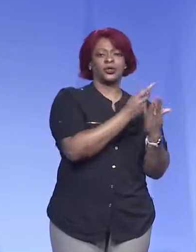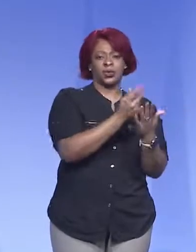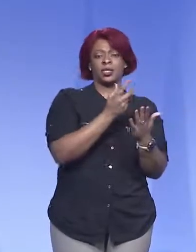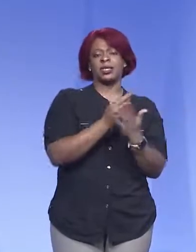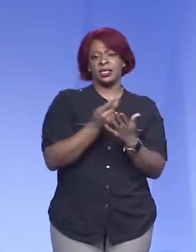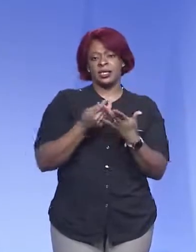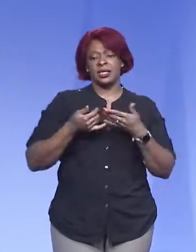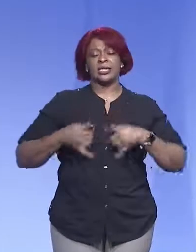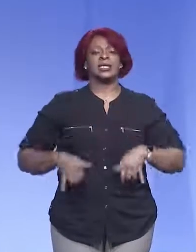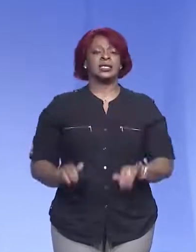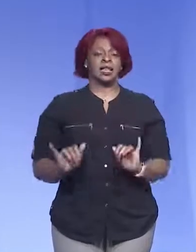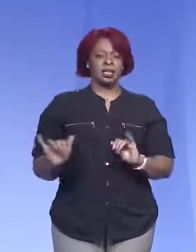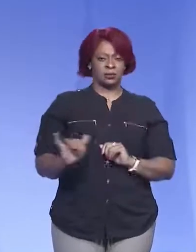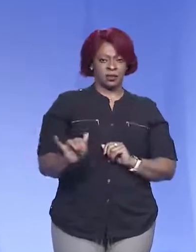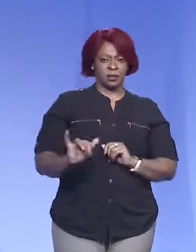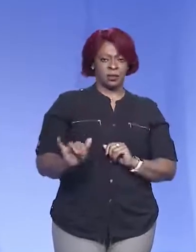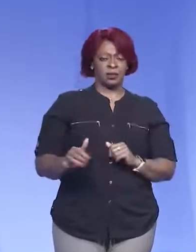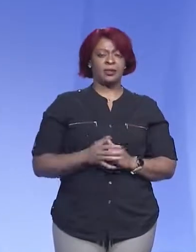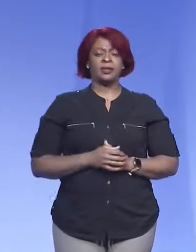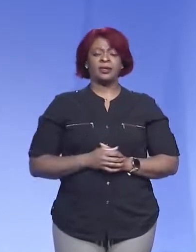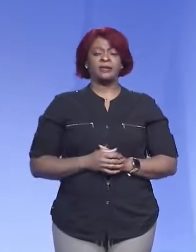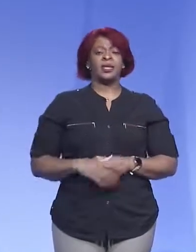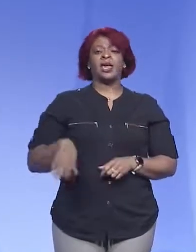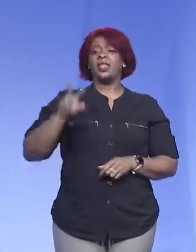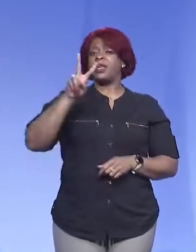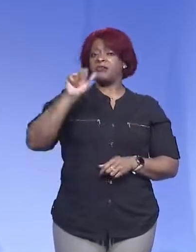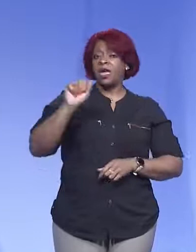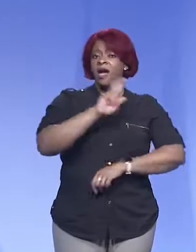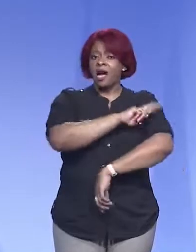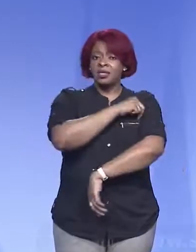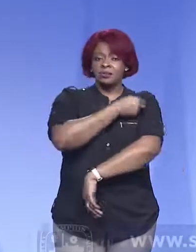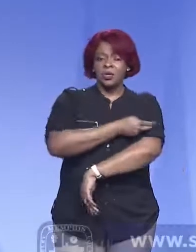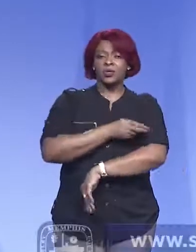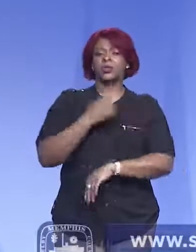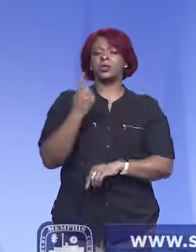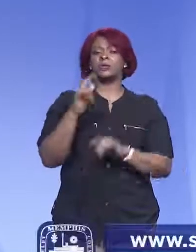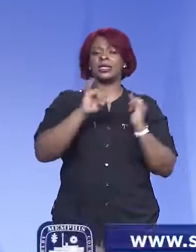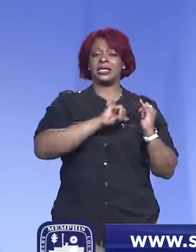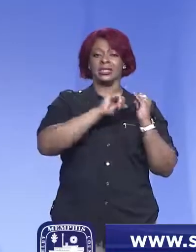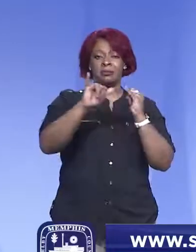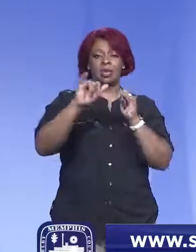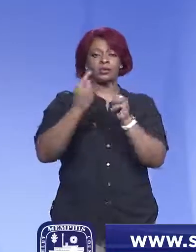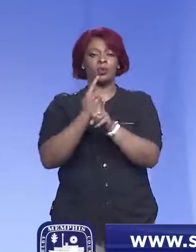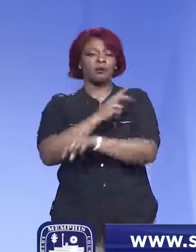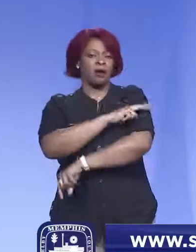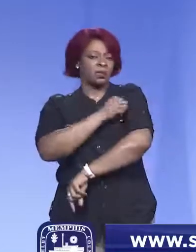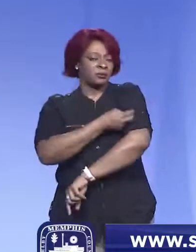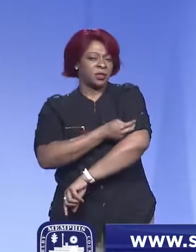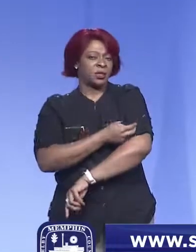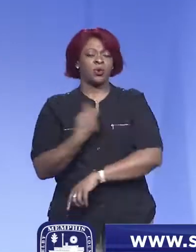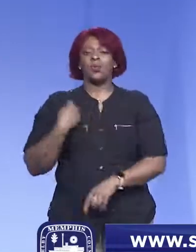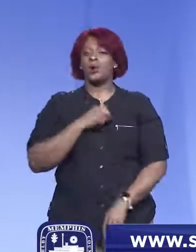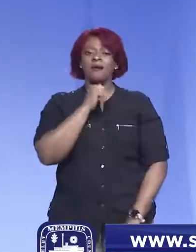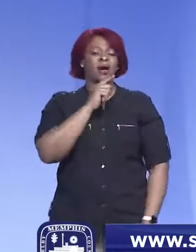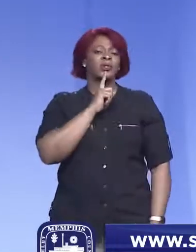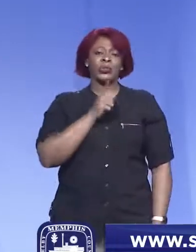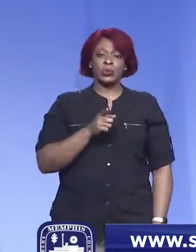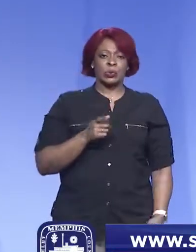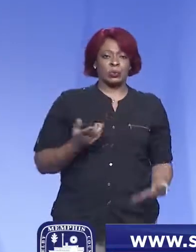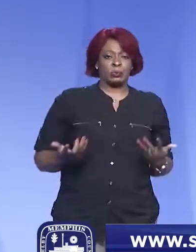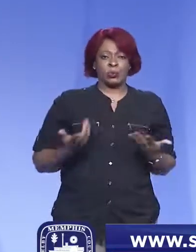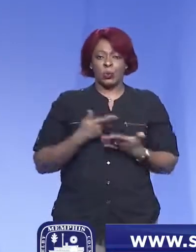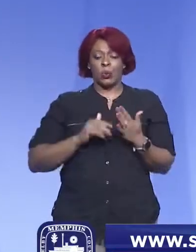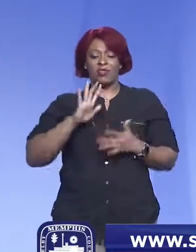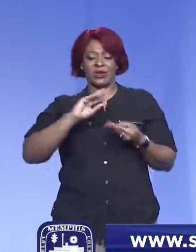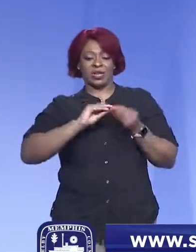provide immunizations as well. The VA system is doing something similar, but we're not sure what